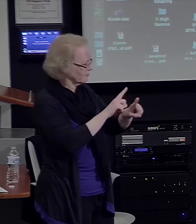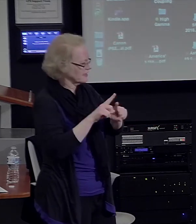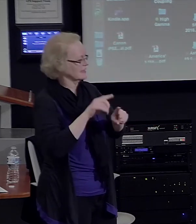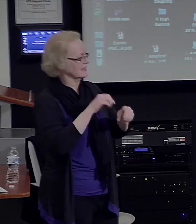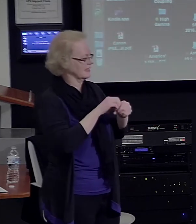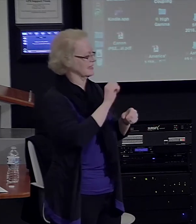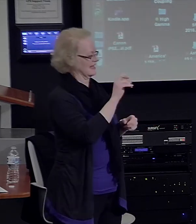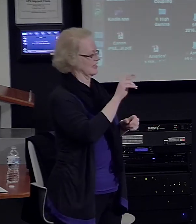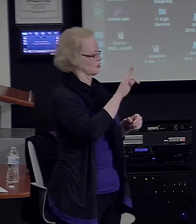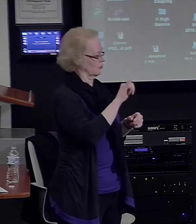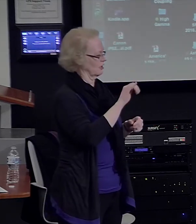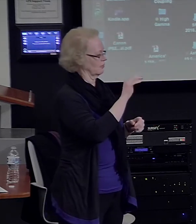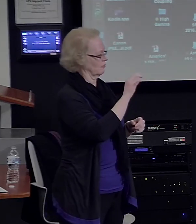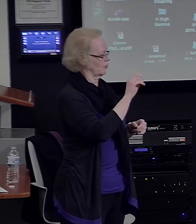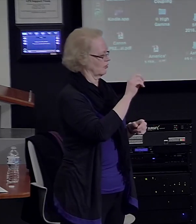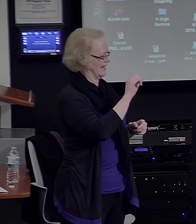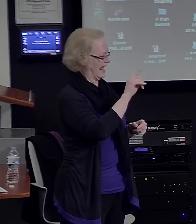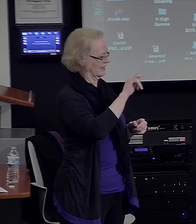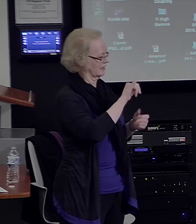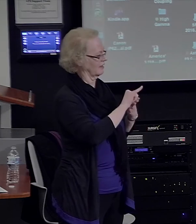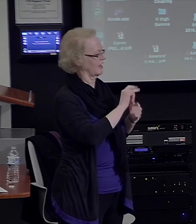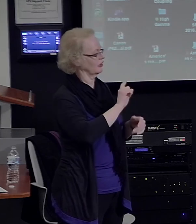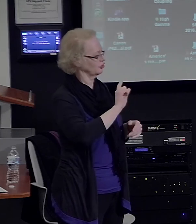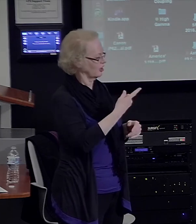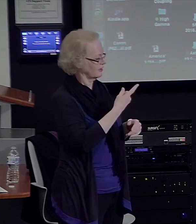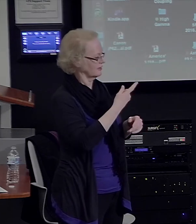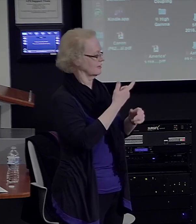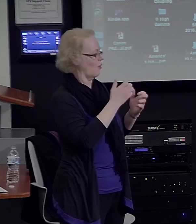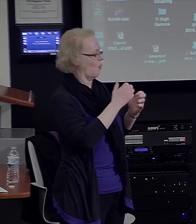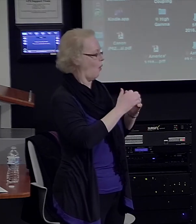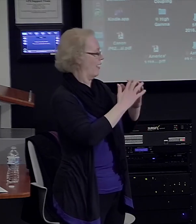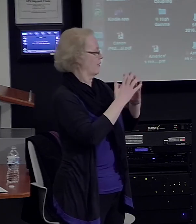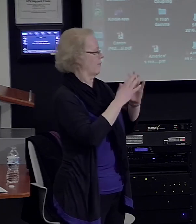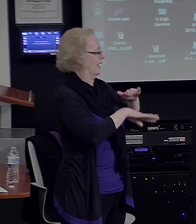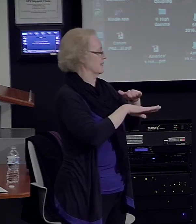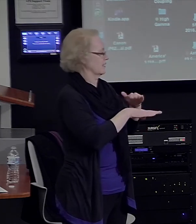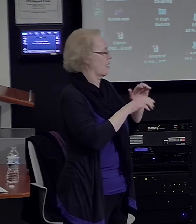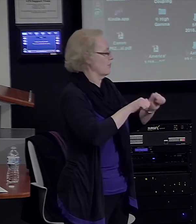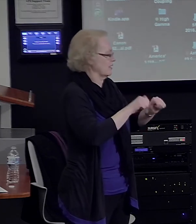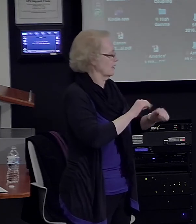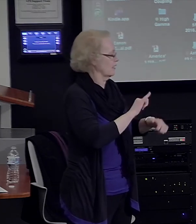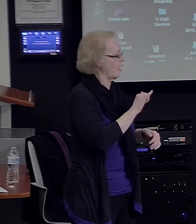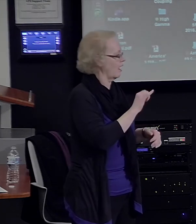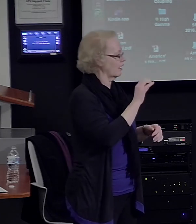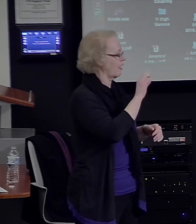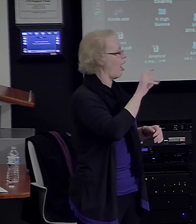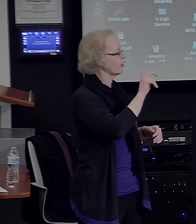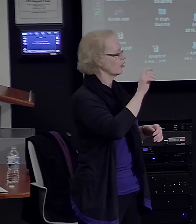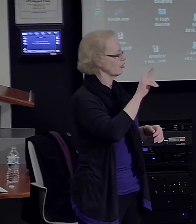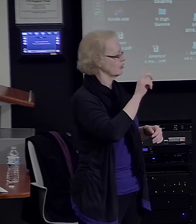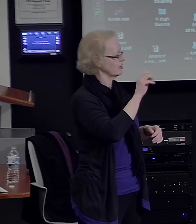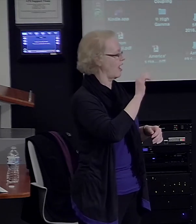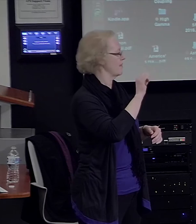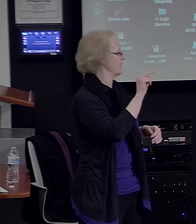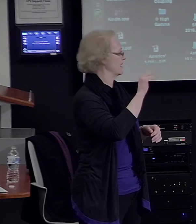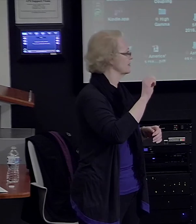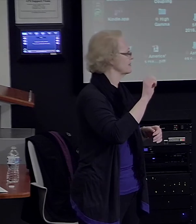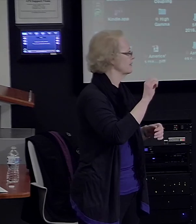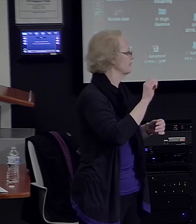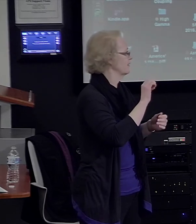that are just wiring up basic abilities like um like um ocular dominance columns that just kind of